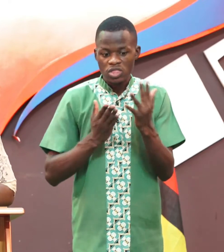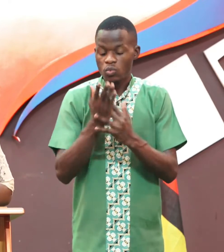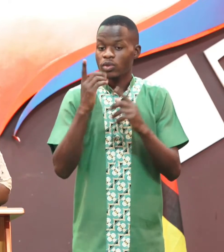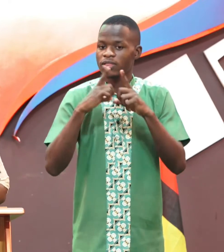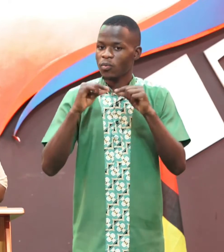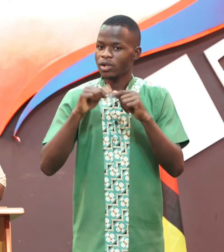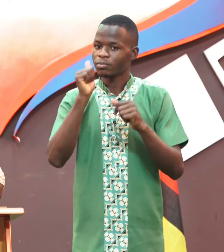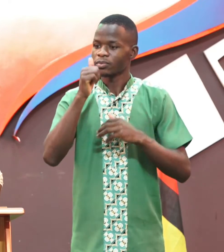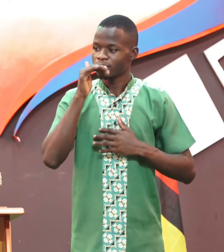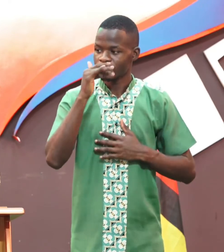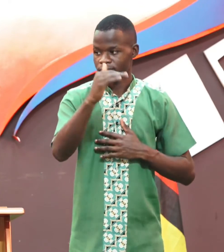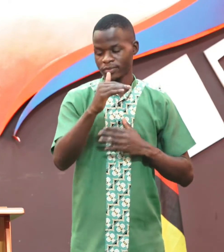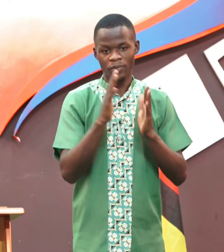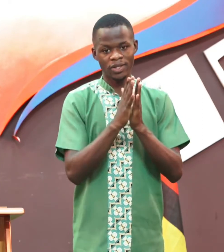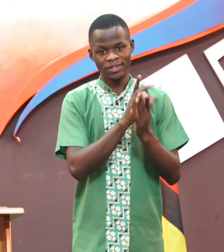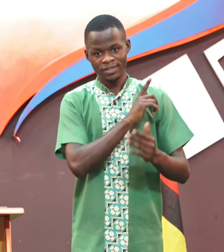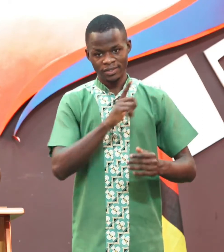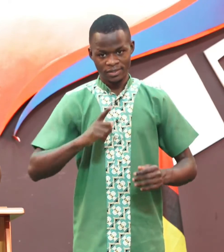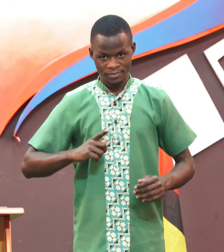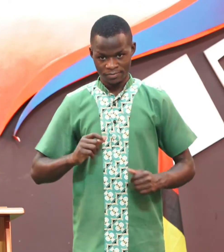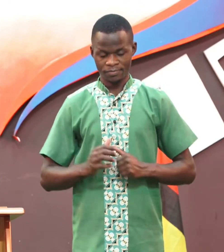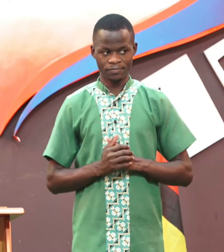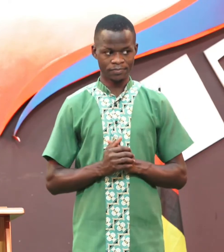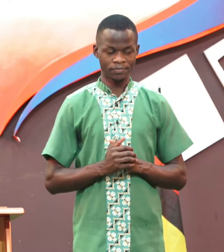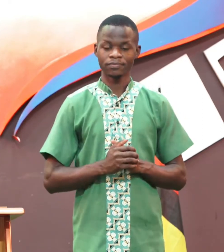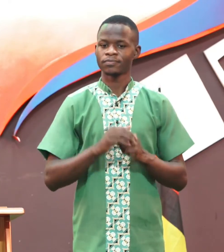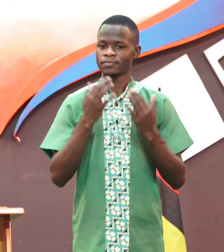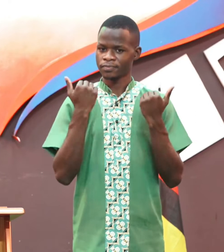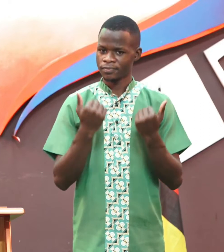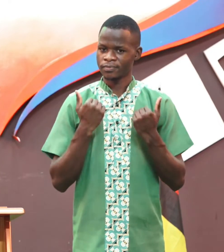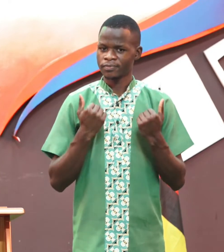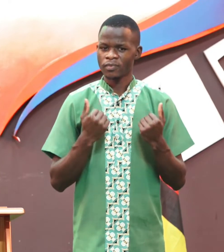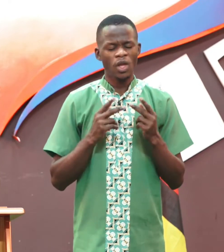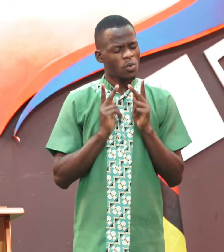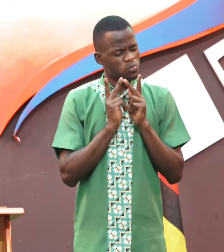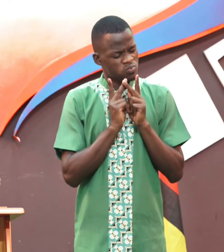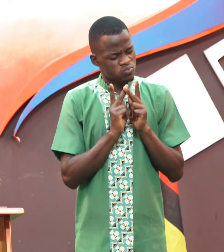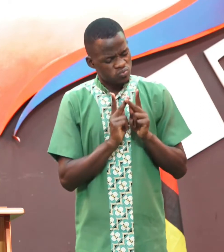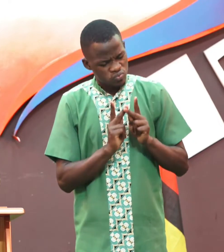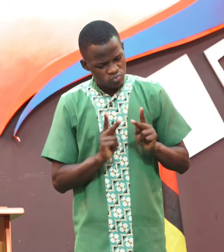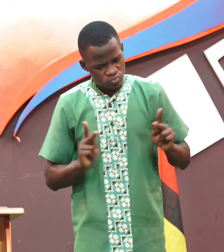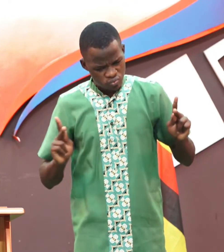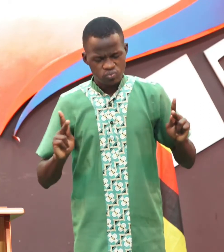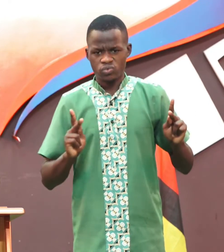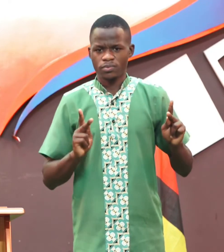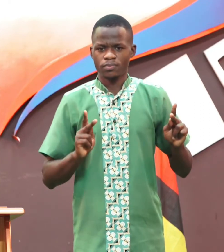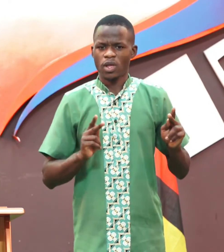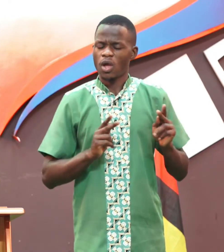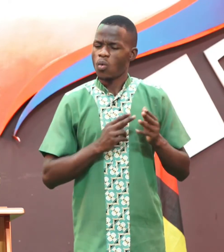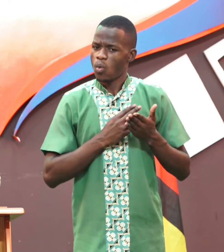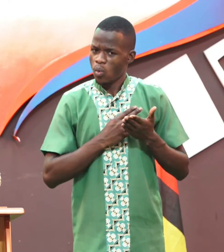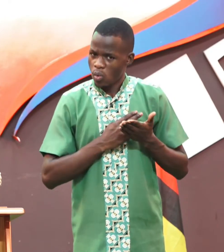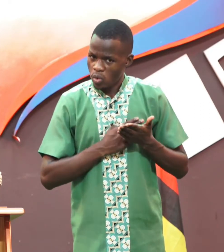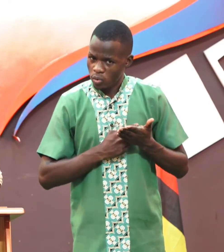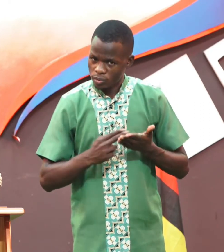they speak out. Mukama ebaziwe. Praise the Lord. Peaceable, gentle. Ga mirembe, mawombeefu.